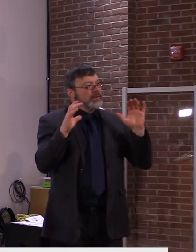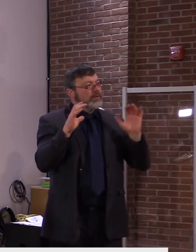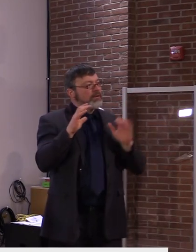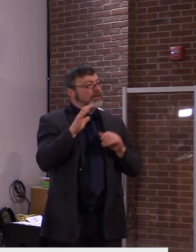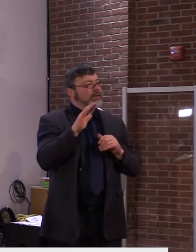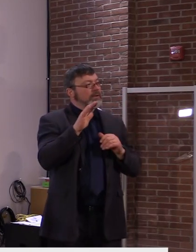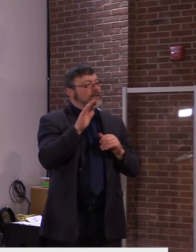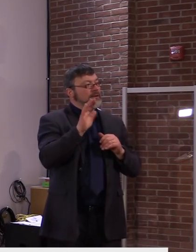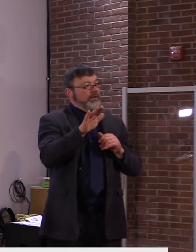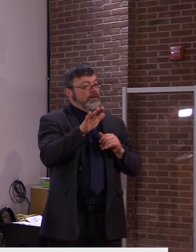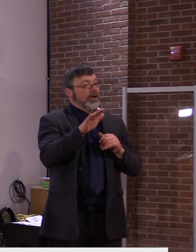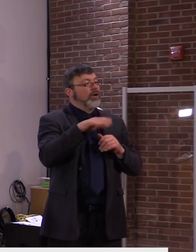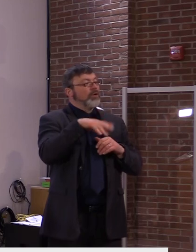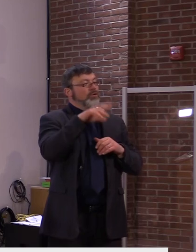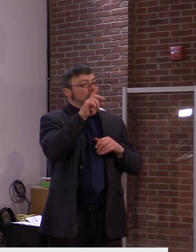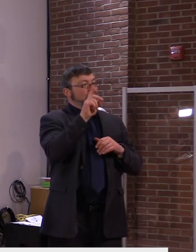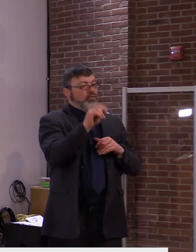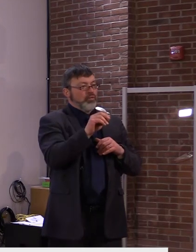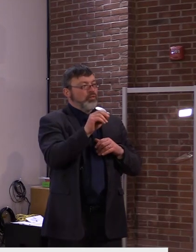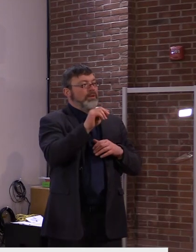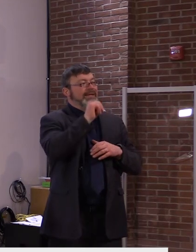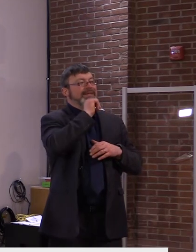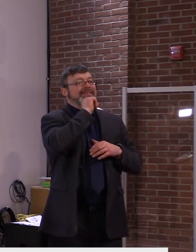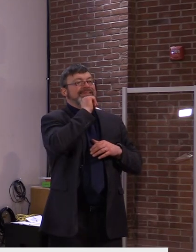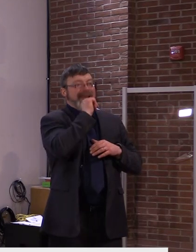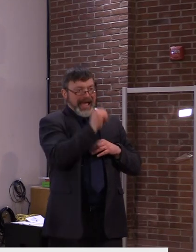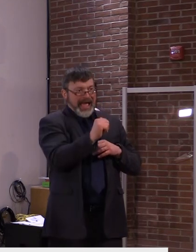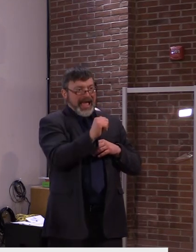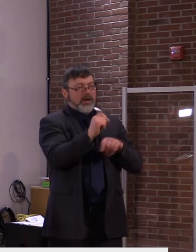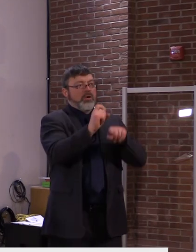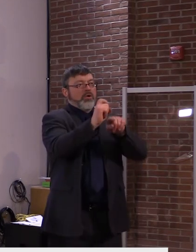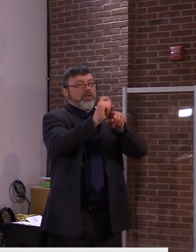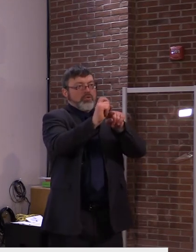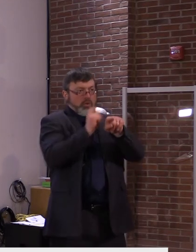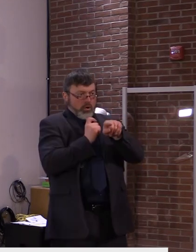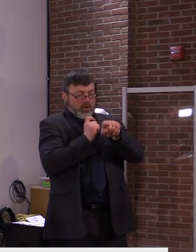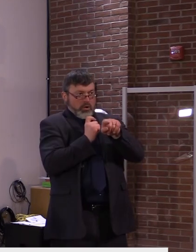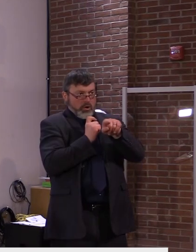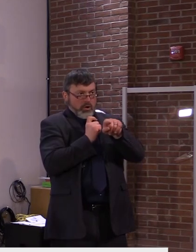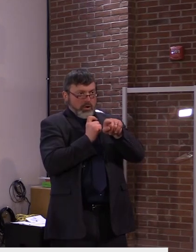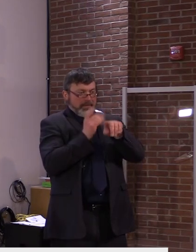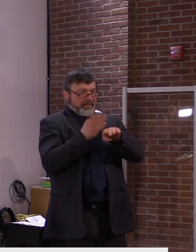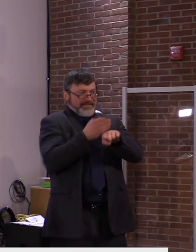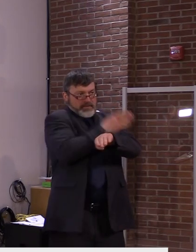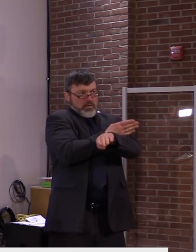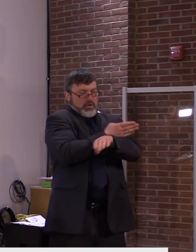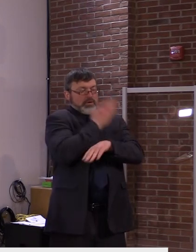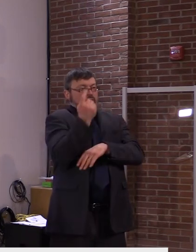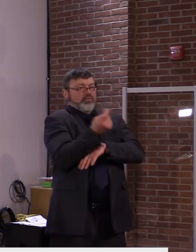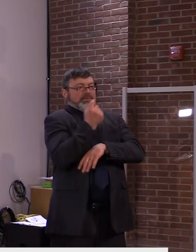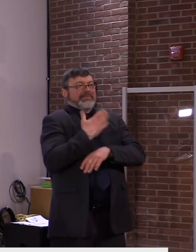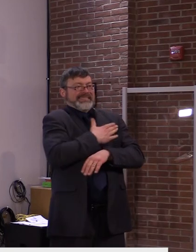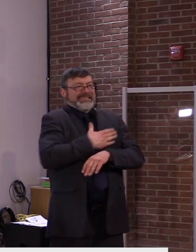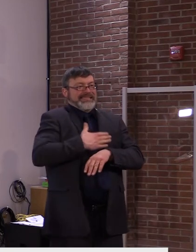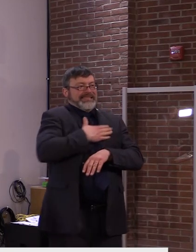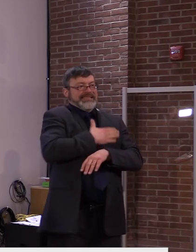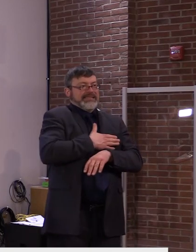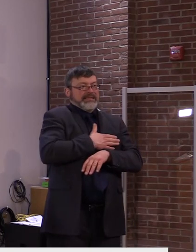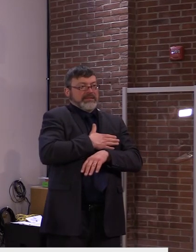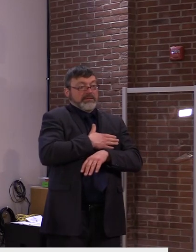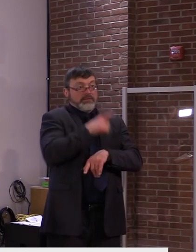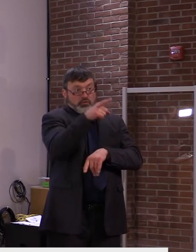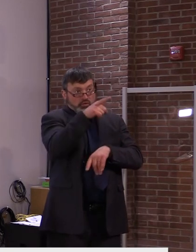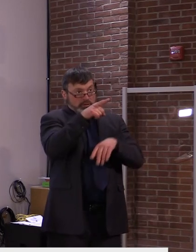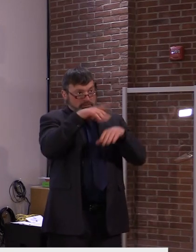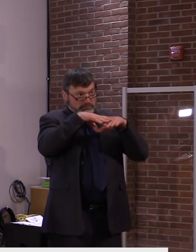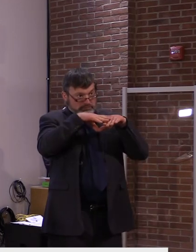to repeat that you can prepare ahead of time by creating an account in our online system. This will